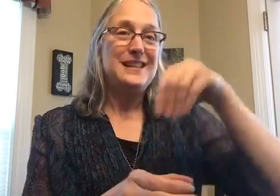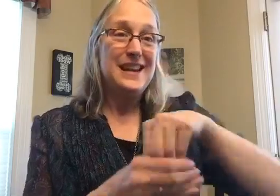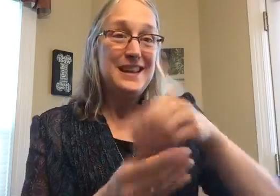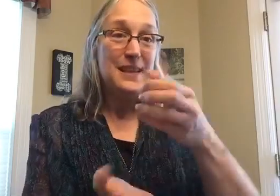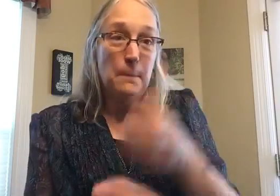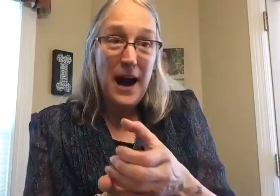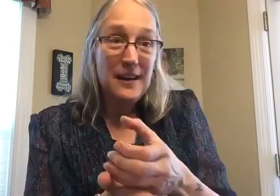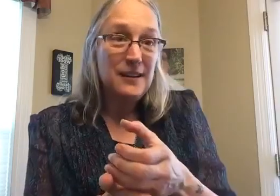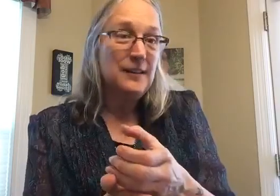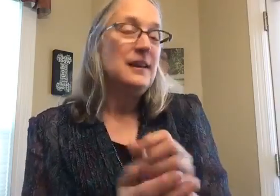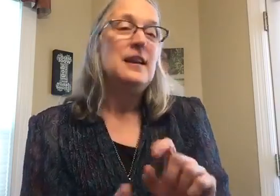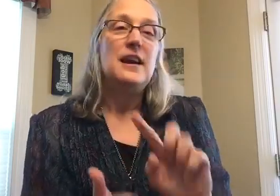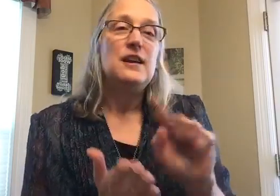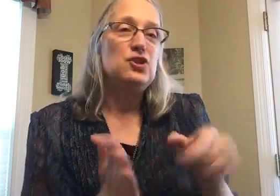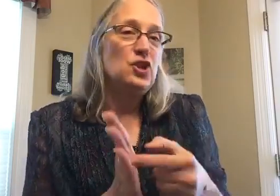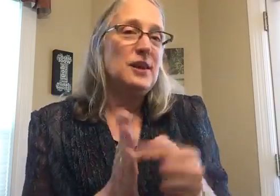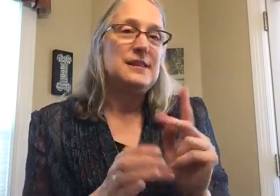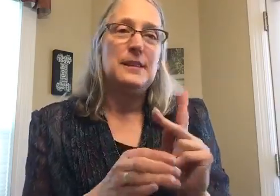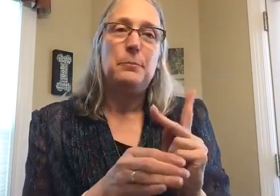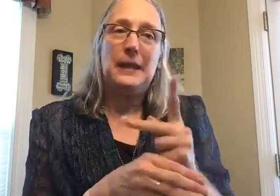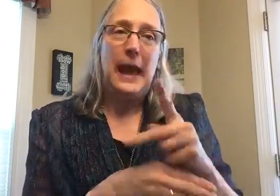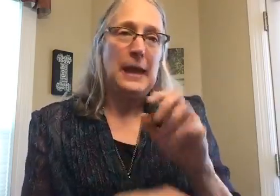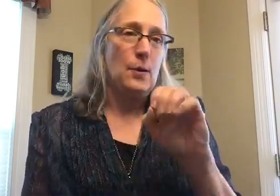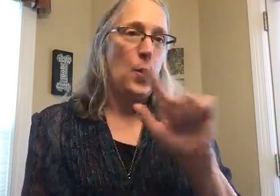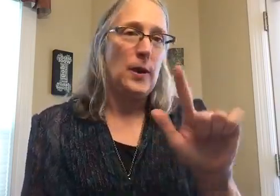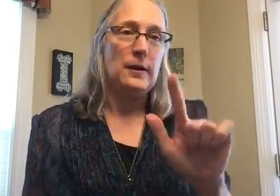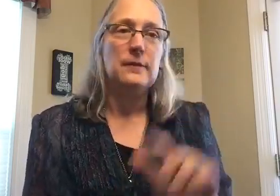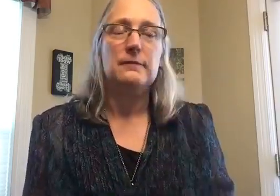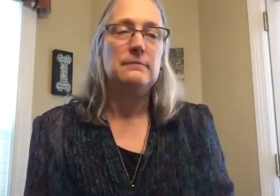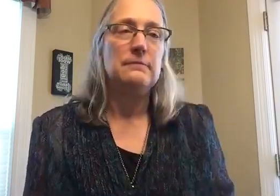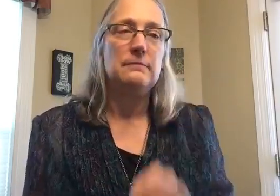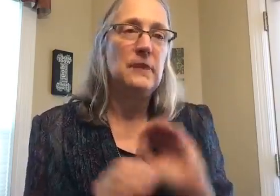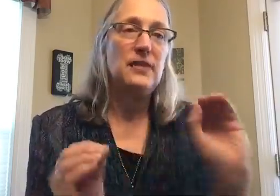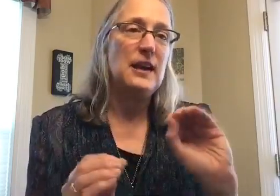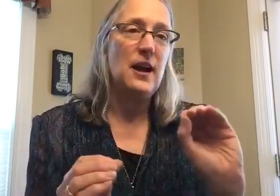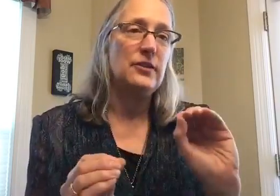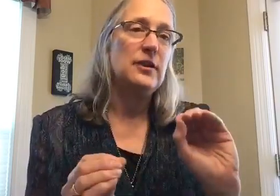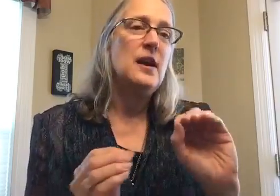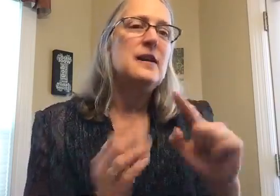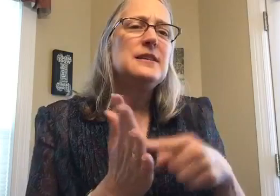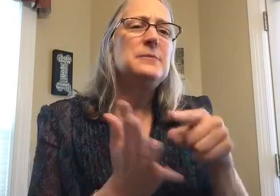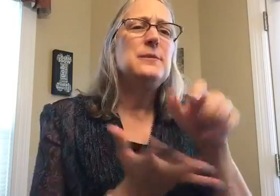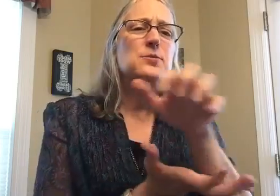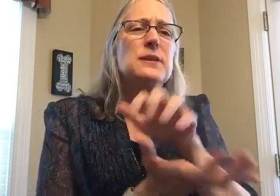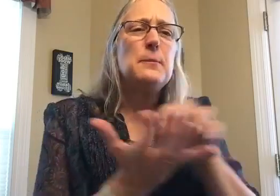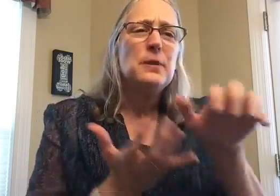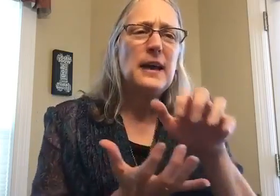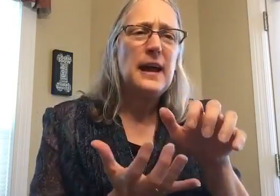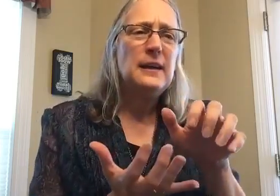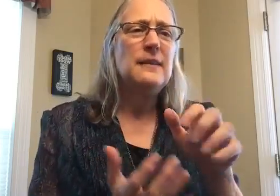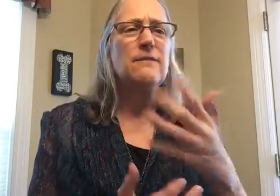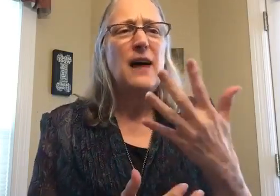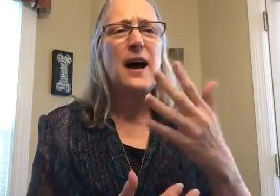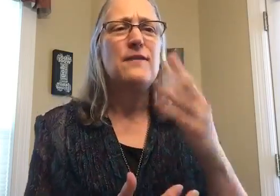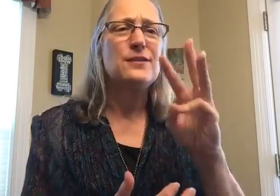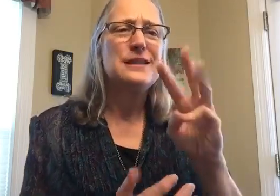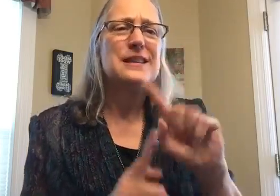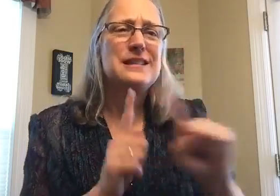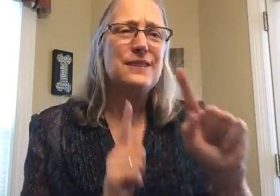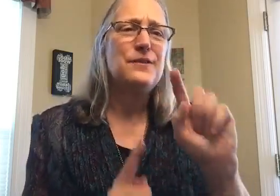in the bottle is just the plant oil, nothing else. Sometimes when they blend 5 or 6 different